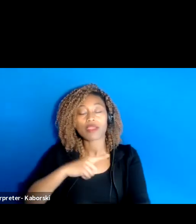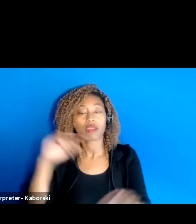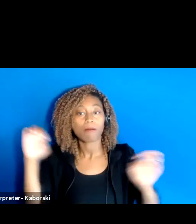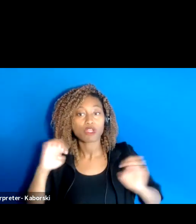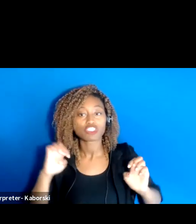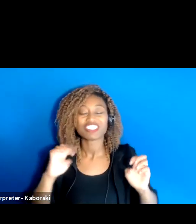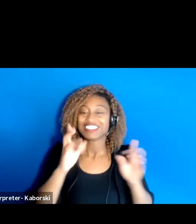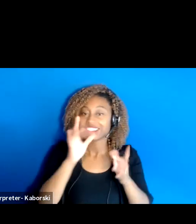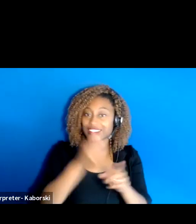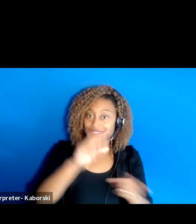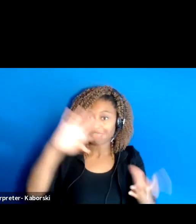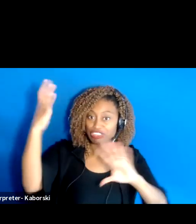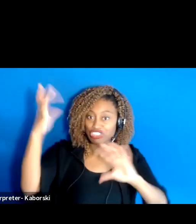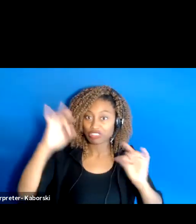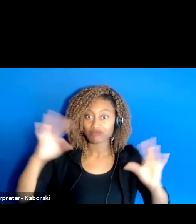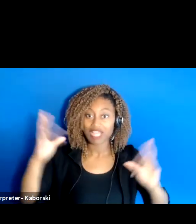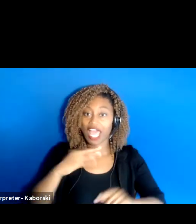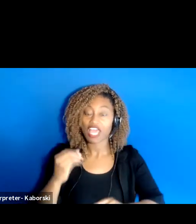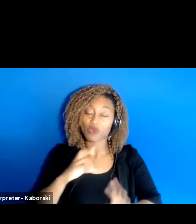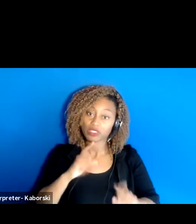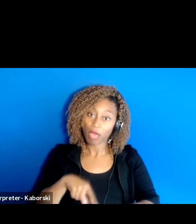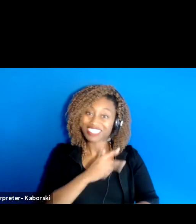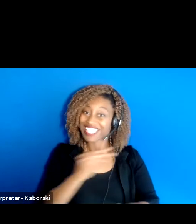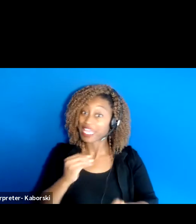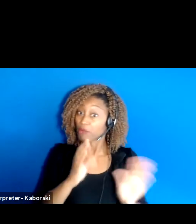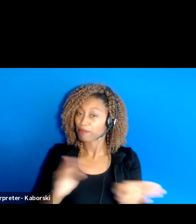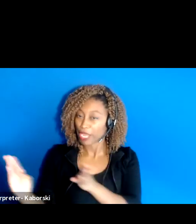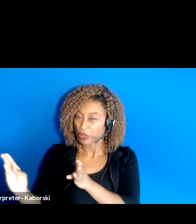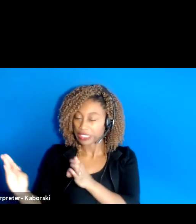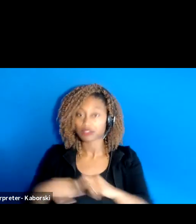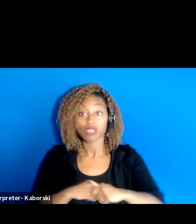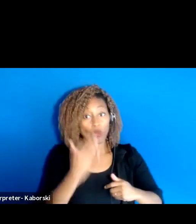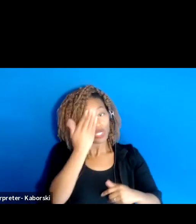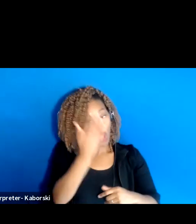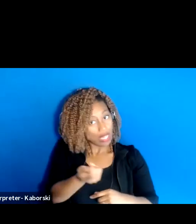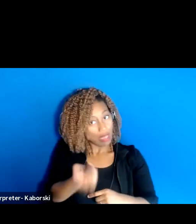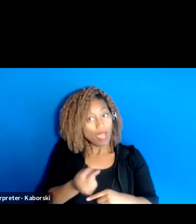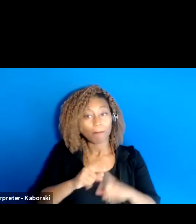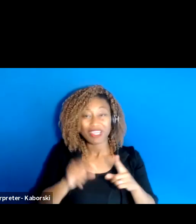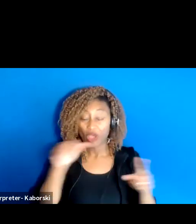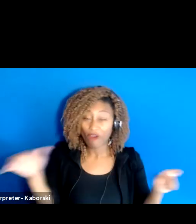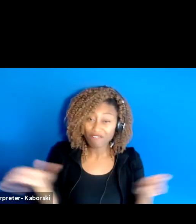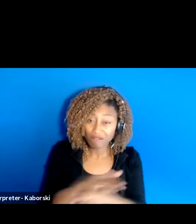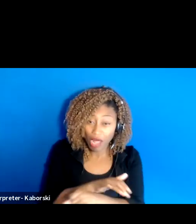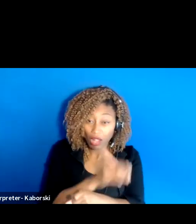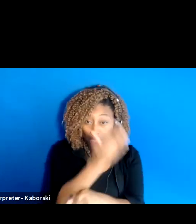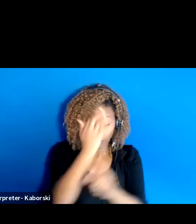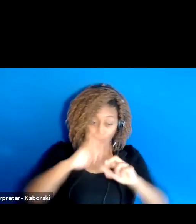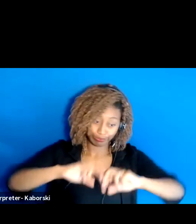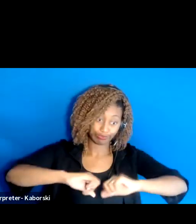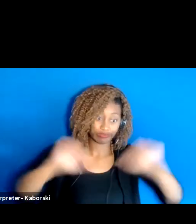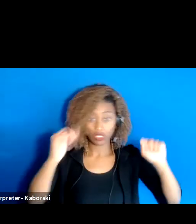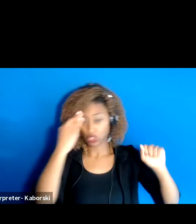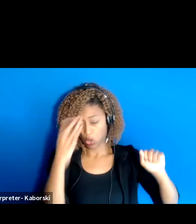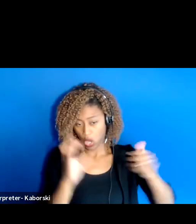and preparedness. We know a little bit and we know enough, but we do not know the ins and outs of how the